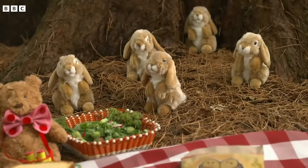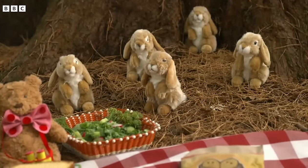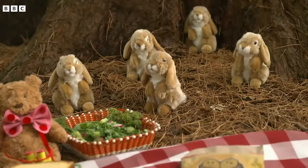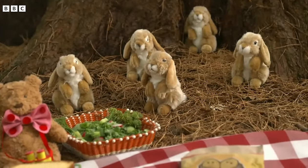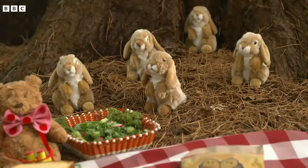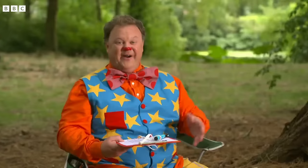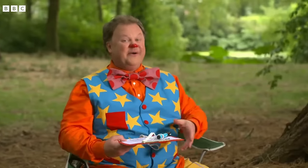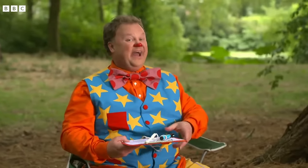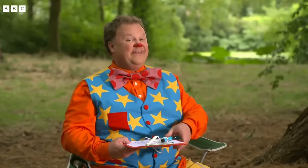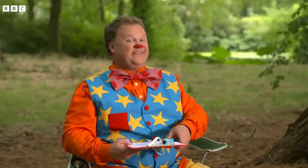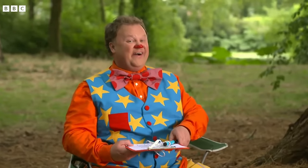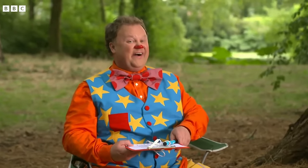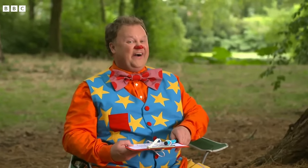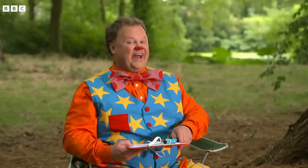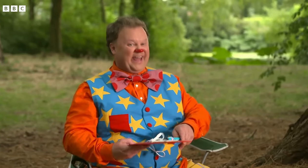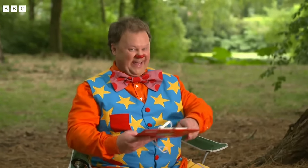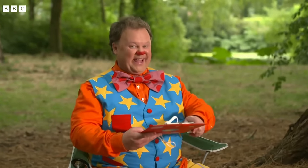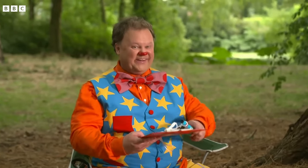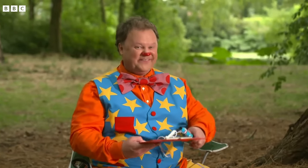There you go. Enjoy!